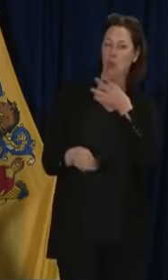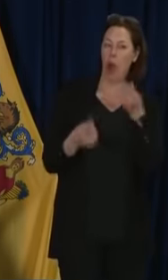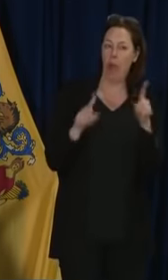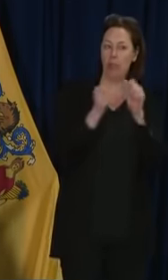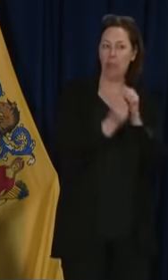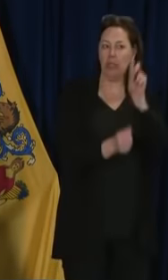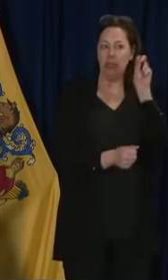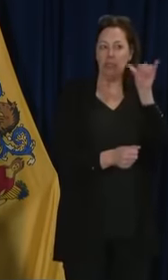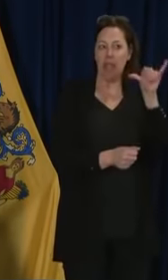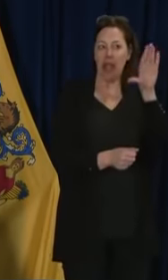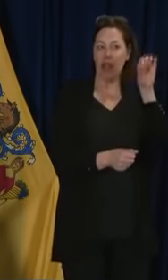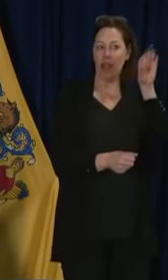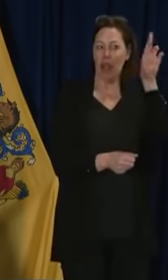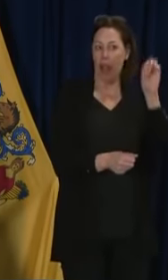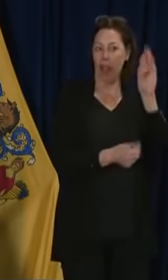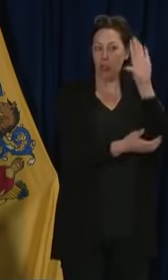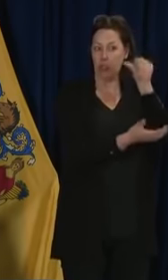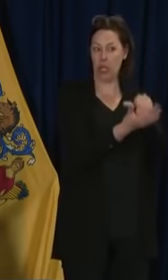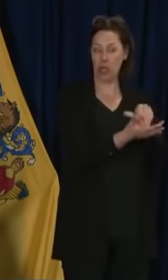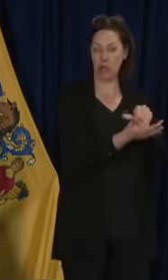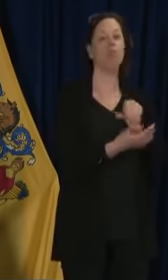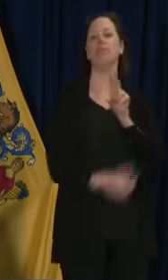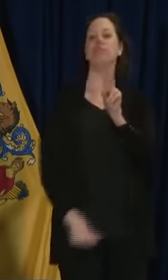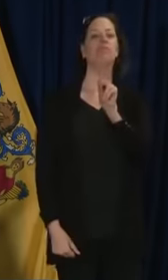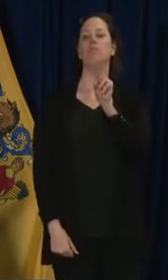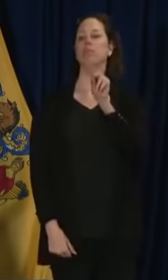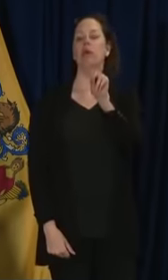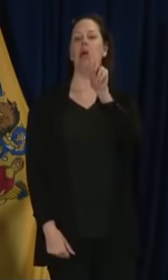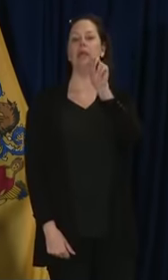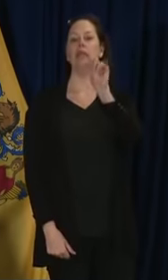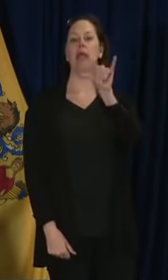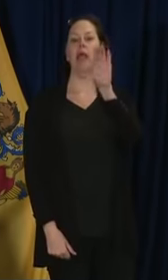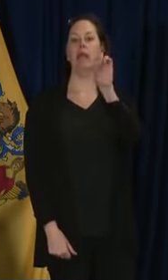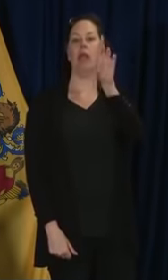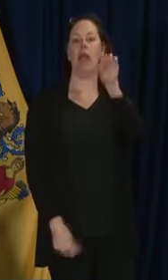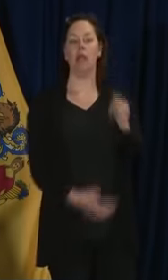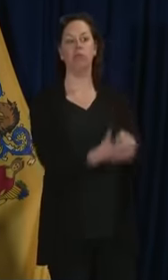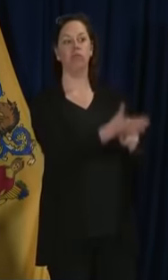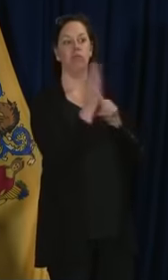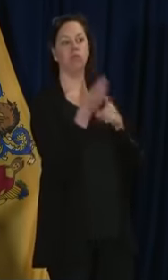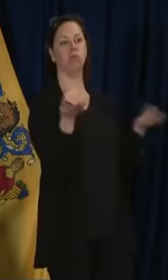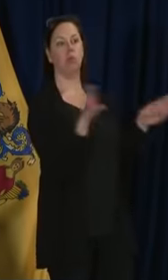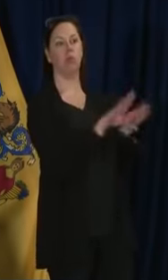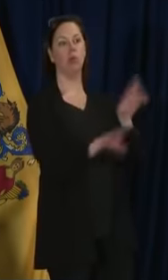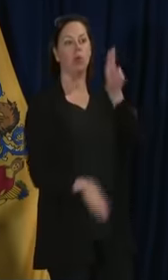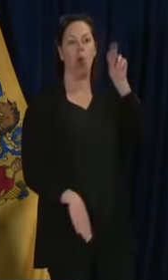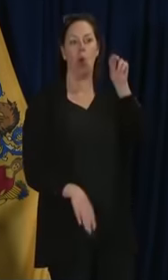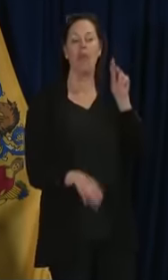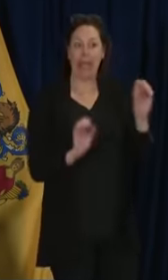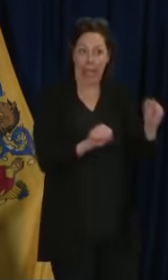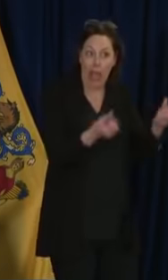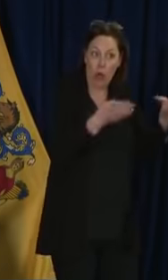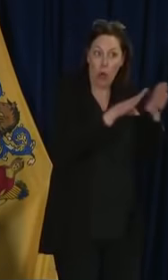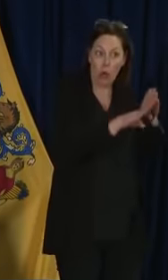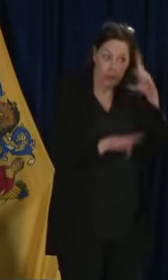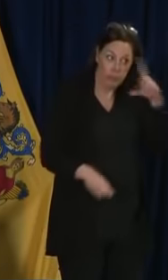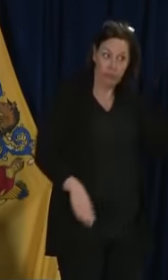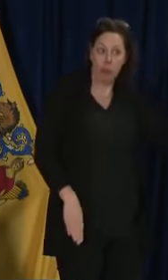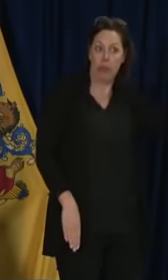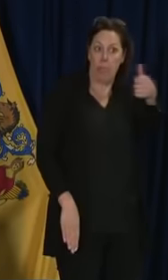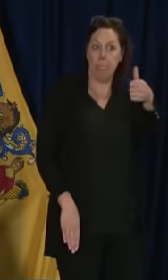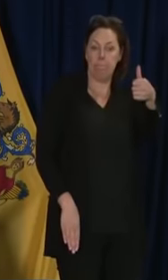centers? And go ahead, it does not. Daycare centers are not being mandated to be closed, although they're allowed to, or should they choose